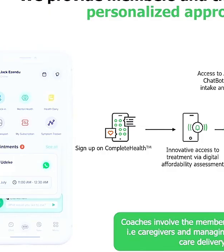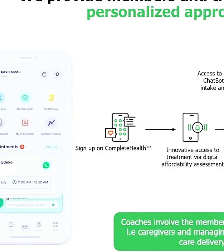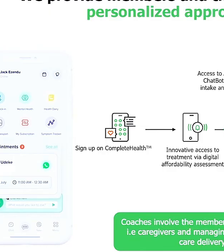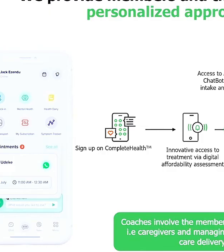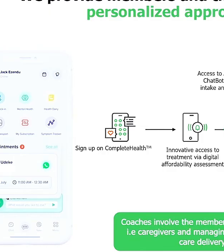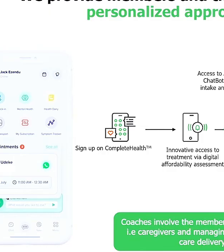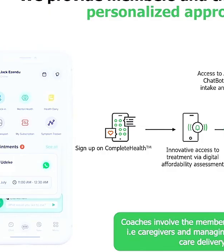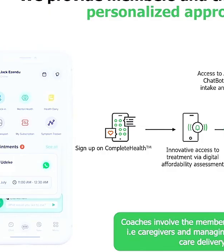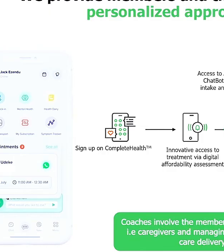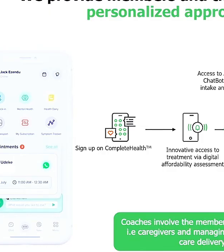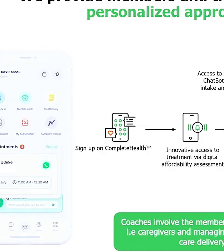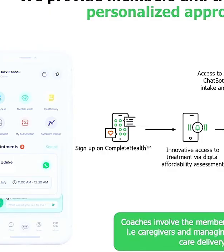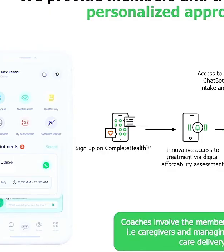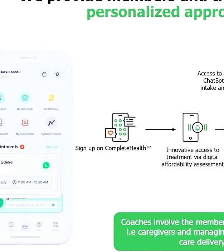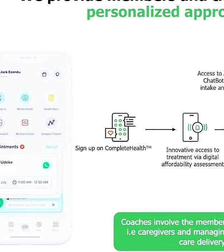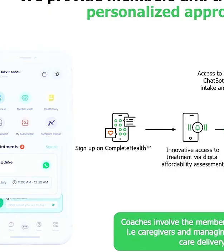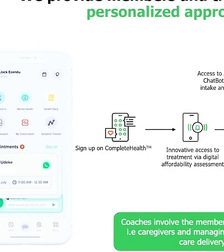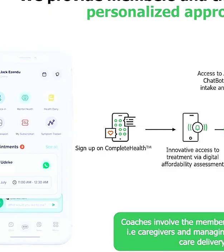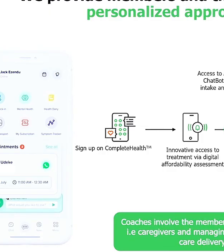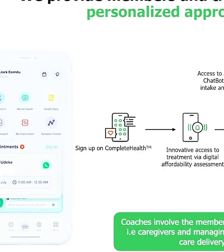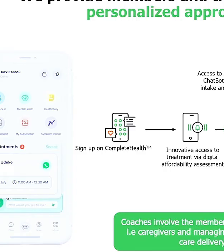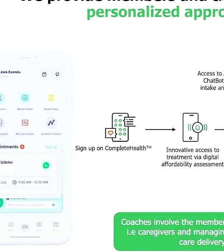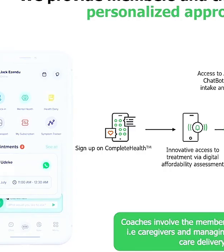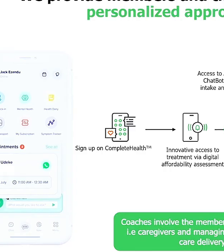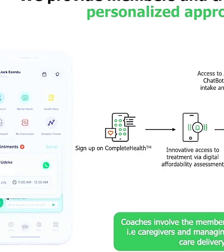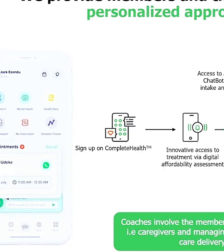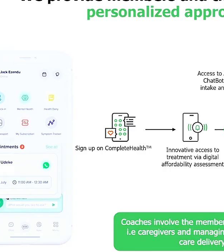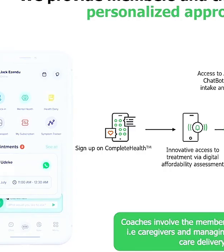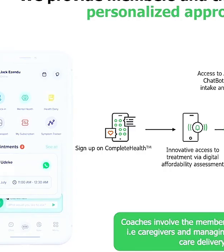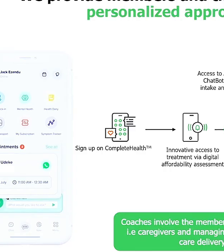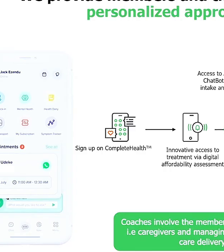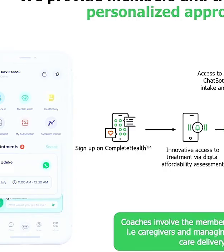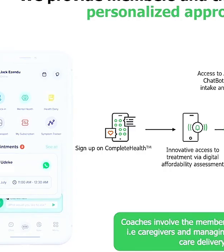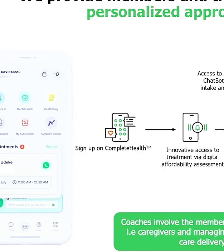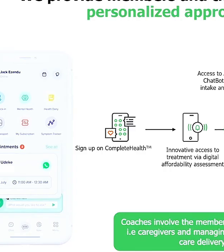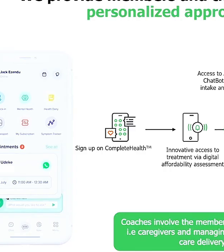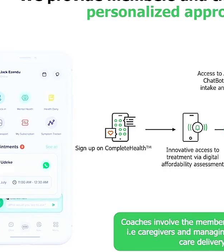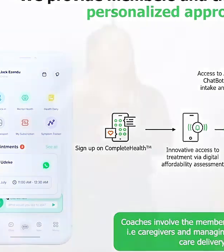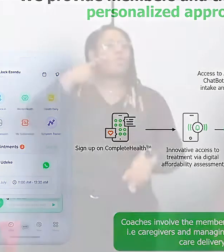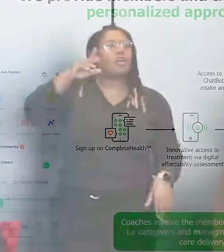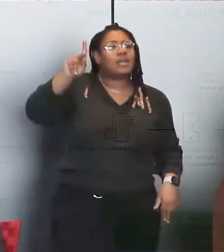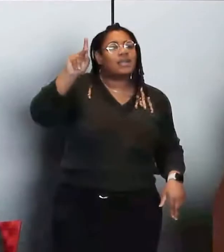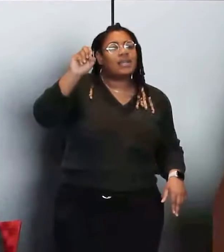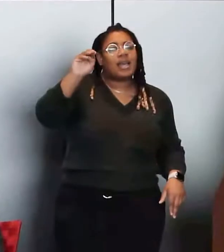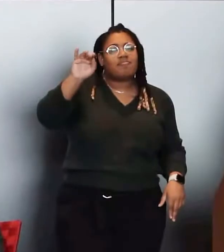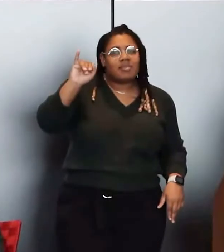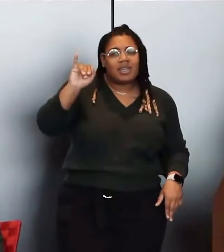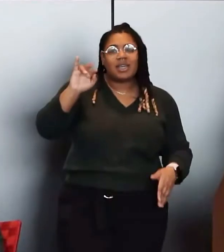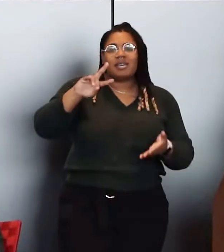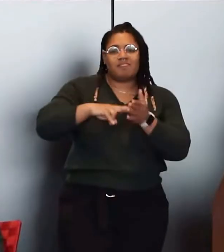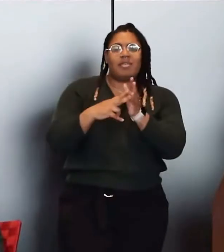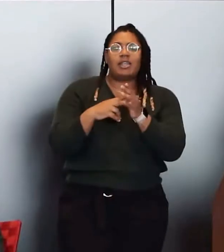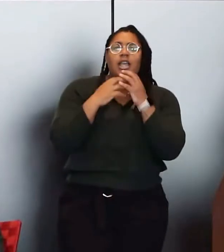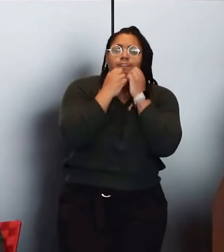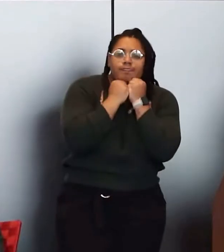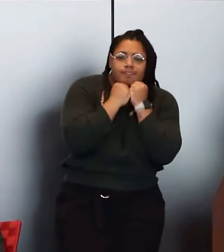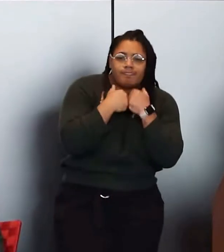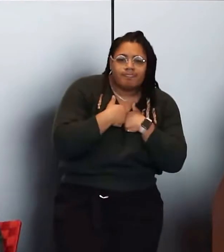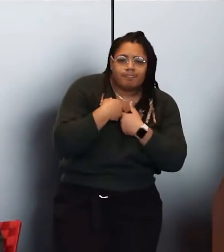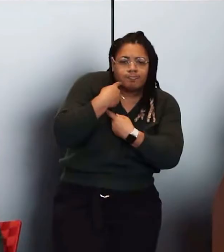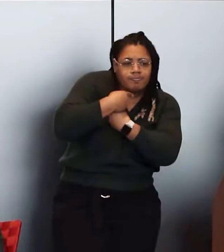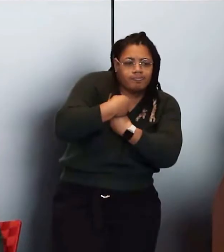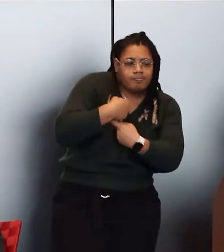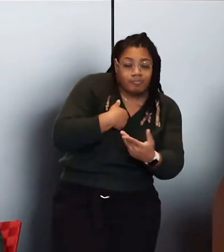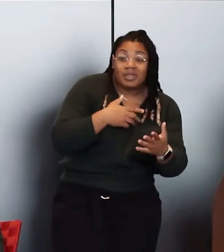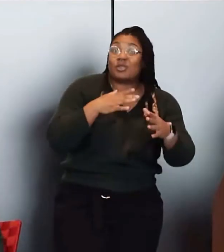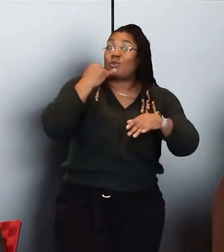and Yoruba language, also Nigerian, it's short for Kemi. Kemi means pamper me, cherish me. And so the